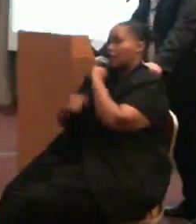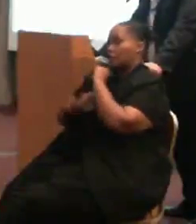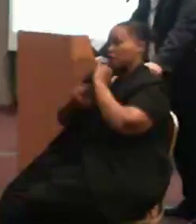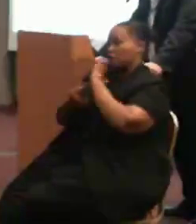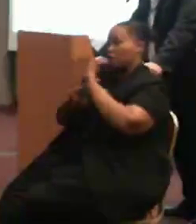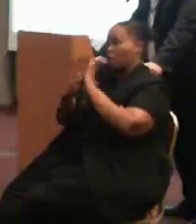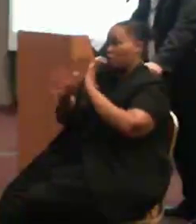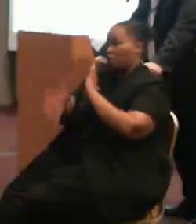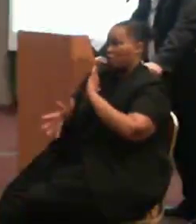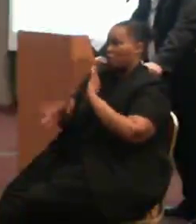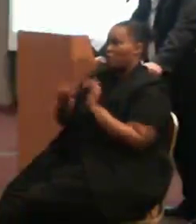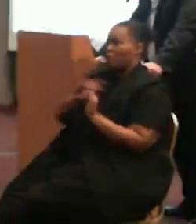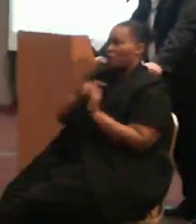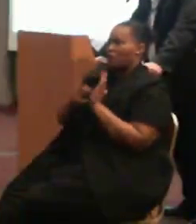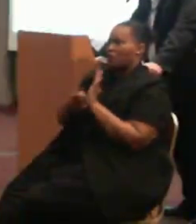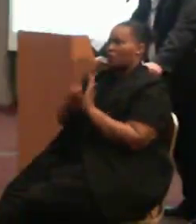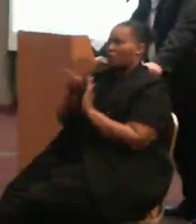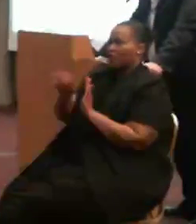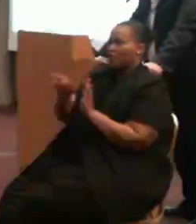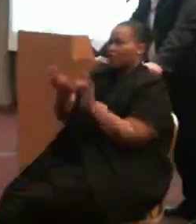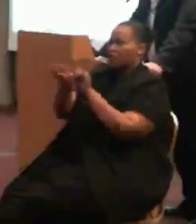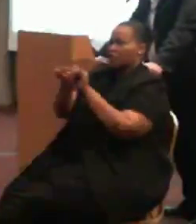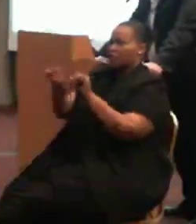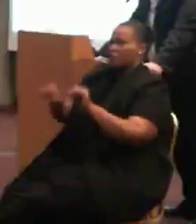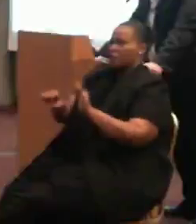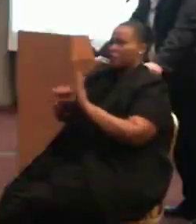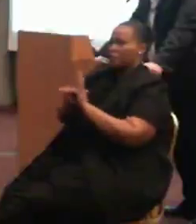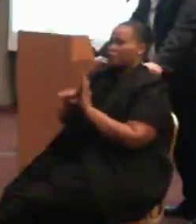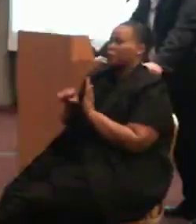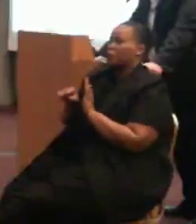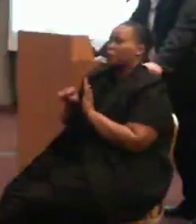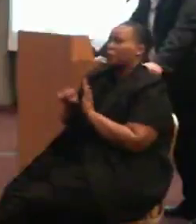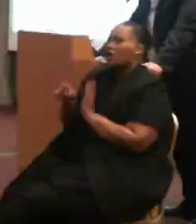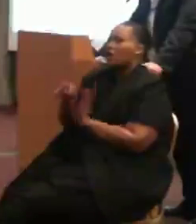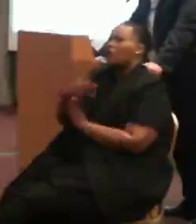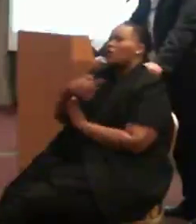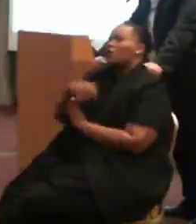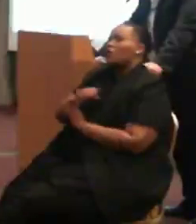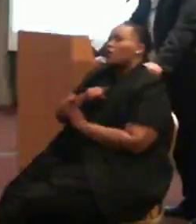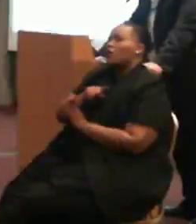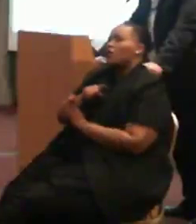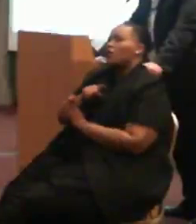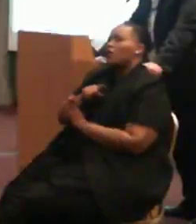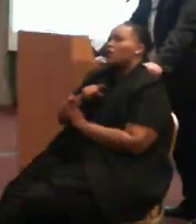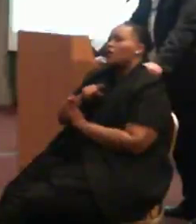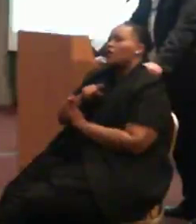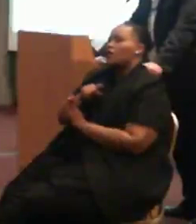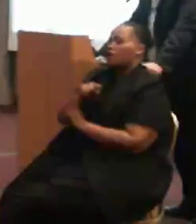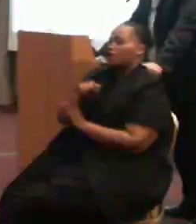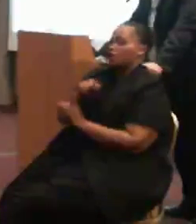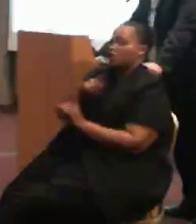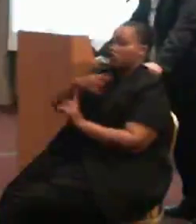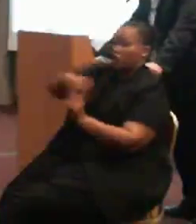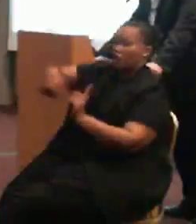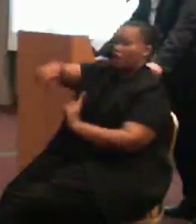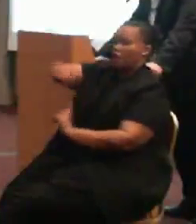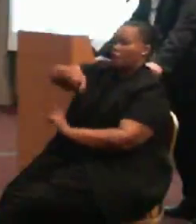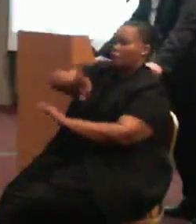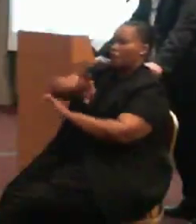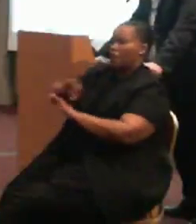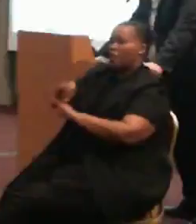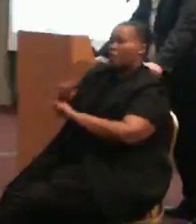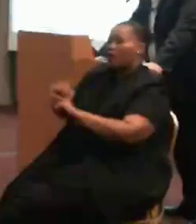is totally defective. On top of that, we are awaiting a broad turnaround plan, which is a year